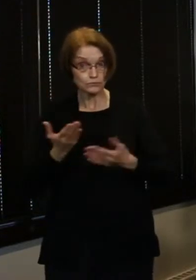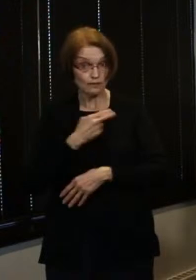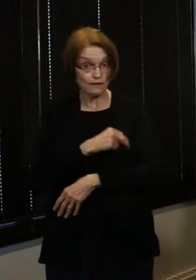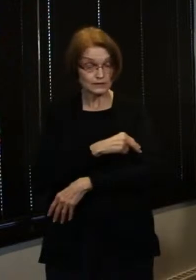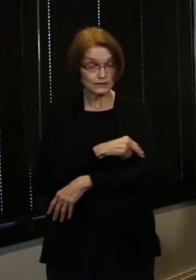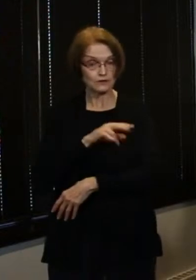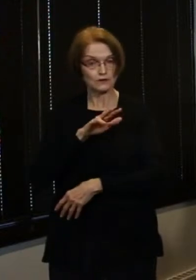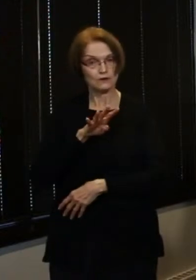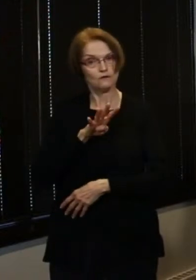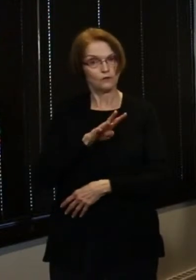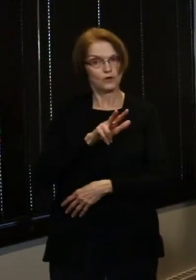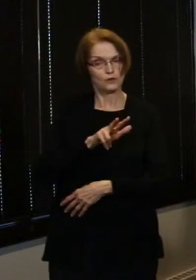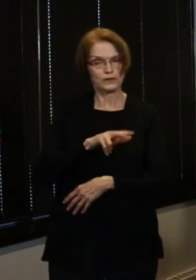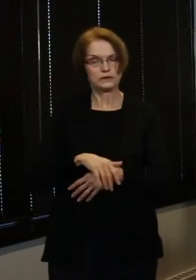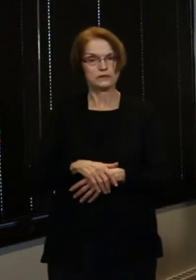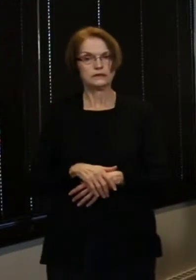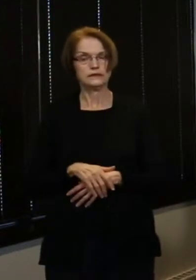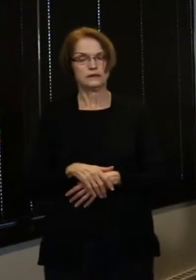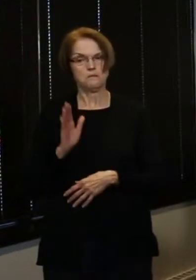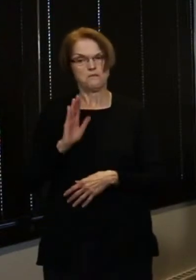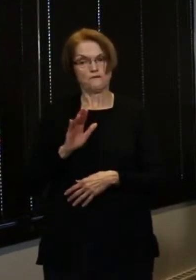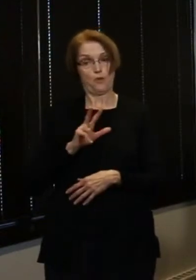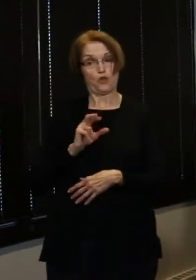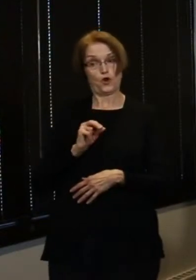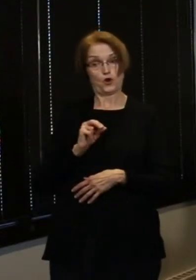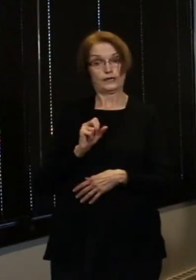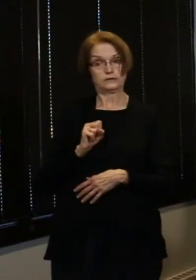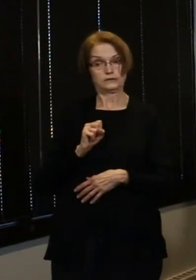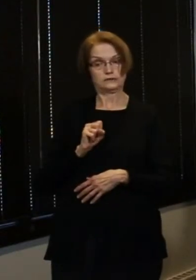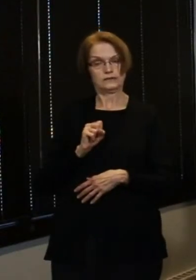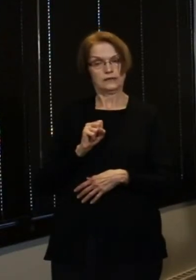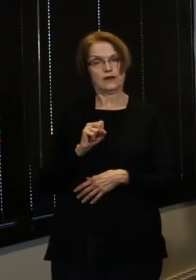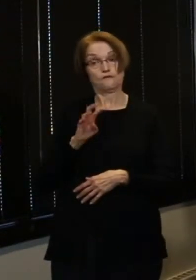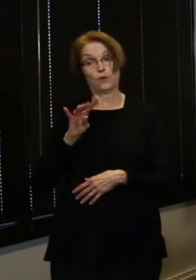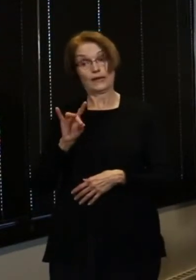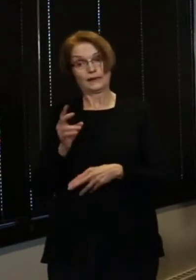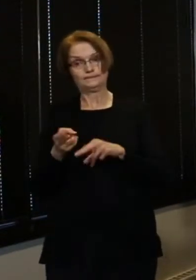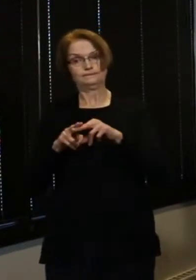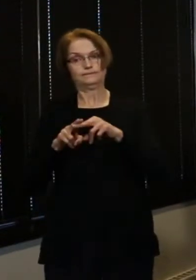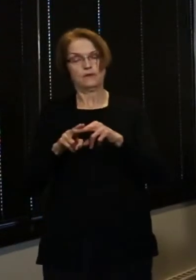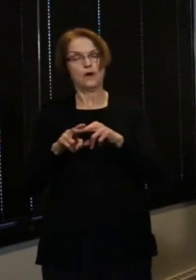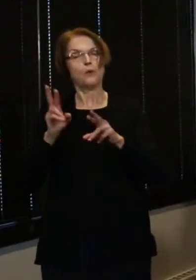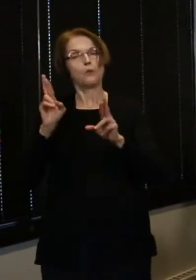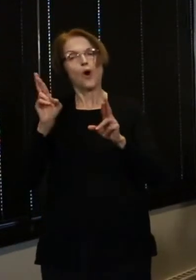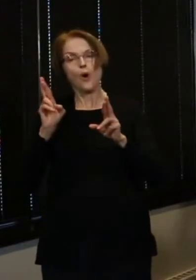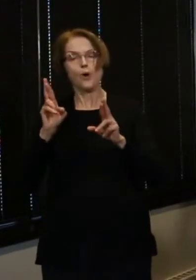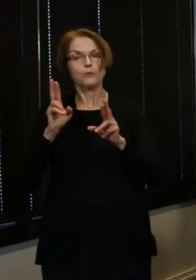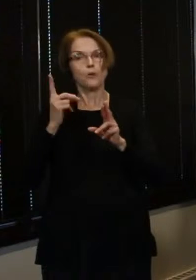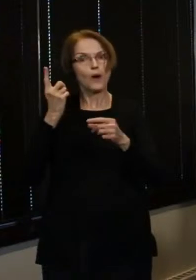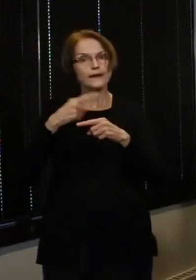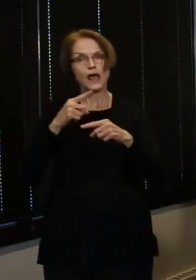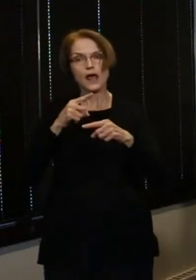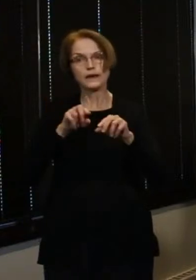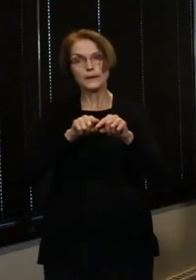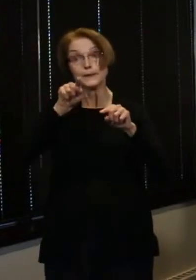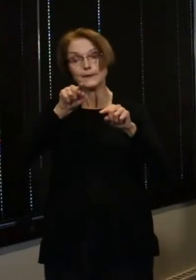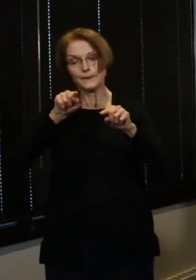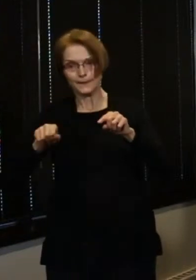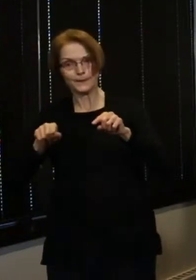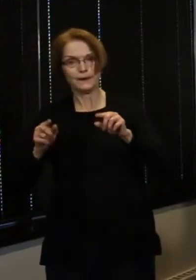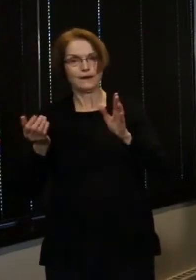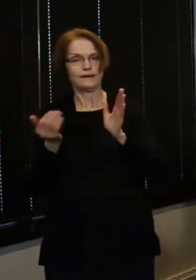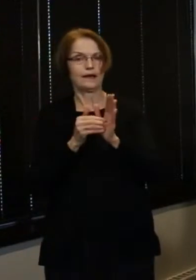was a small bump up from the 30s that we were seeing in the previous days. We're hoping that's just a 1-day bump and that we'll get right back